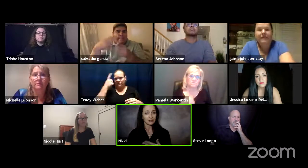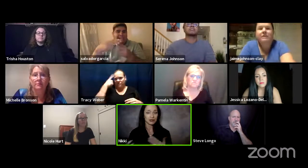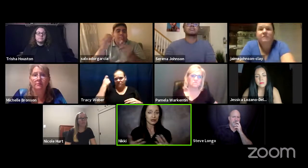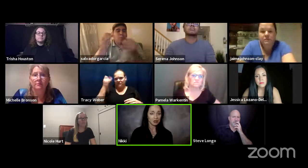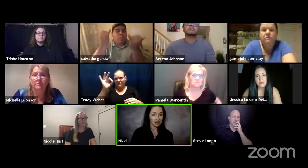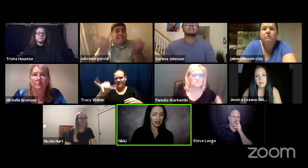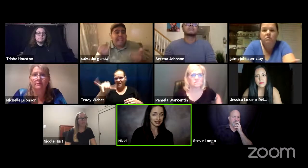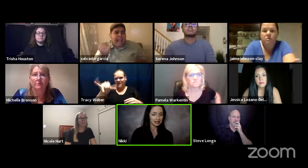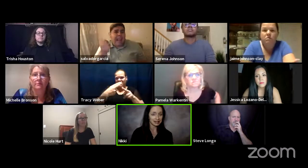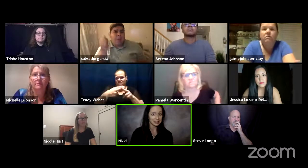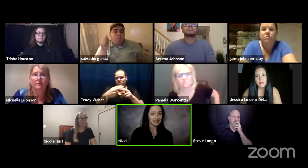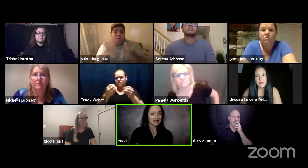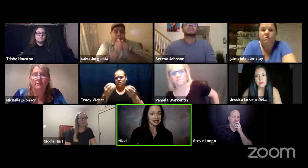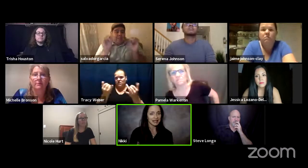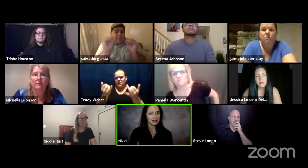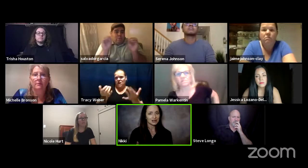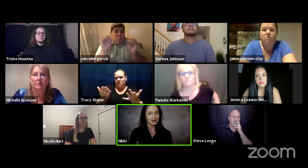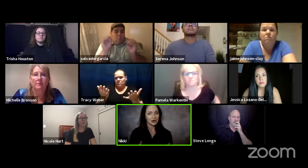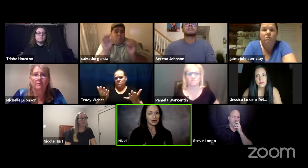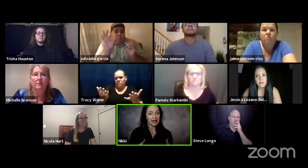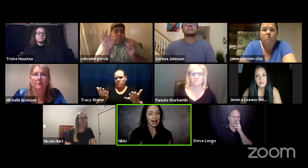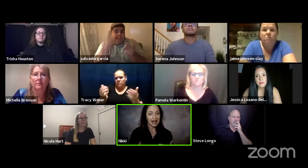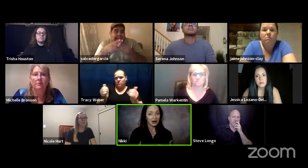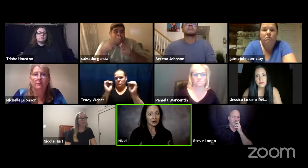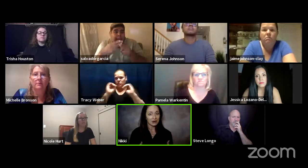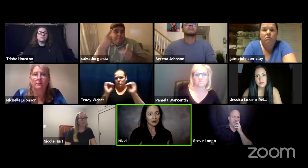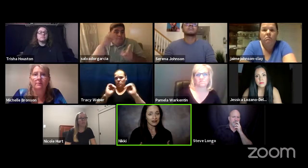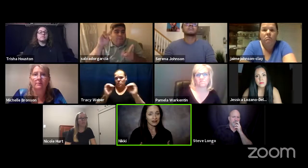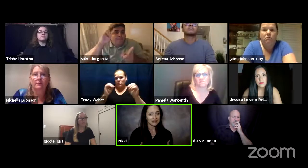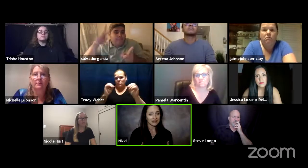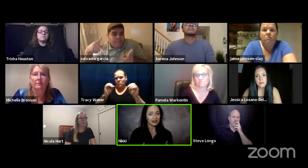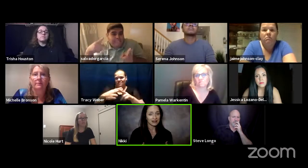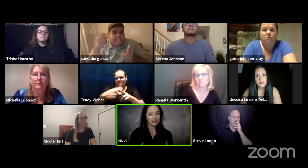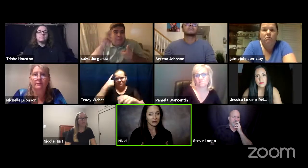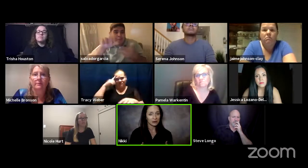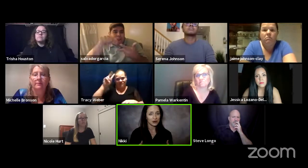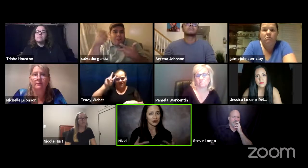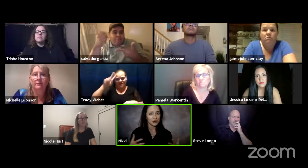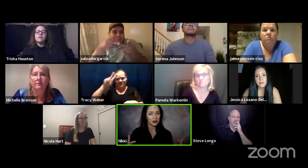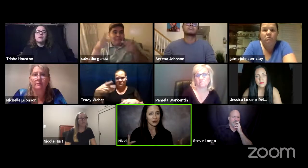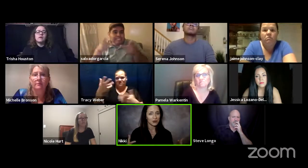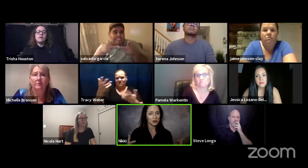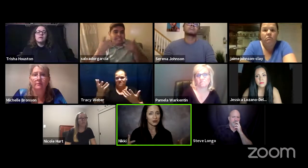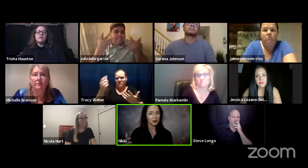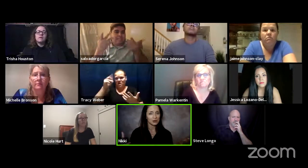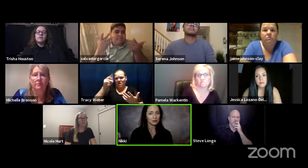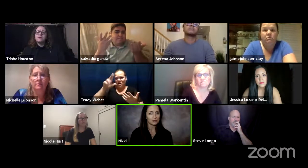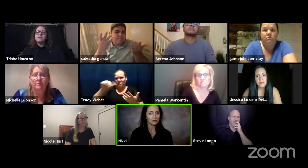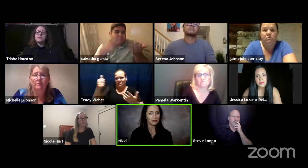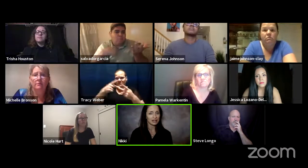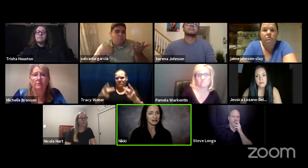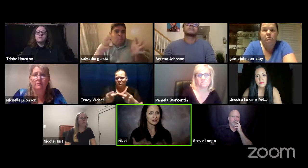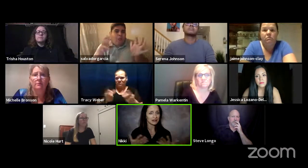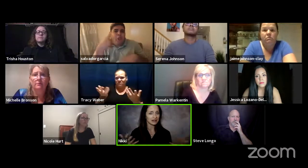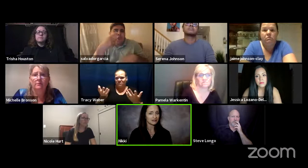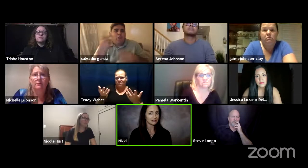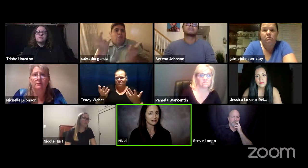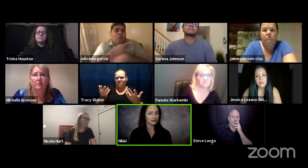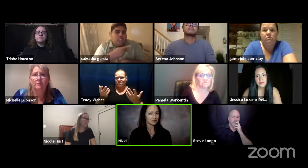this grant. And so now, with nobody filling the vice